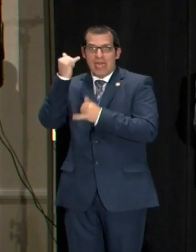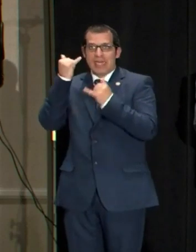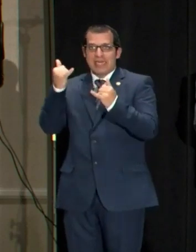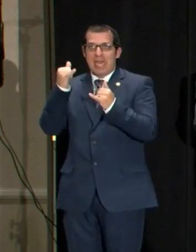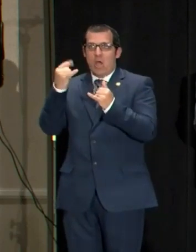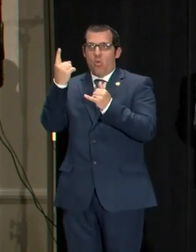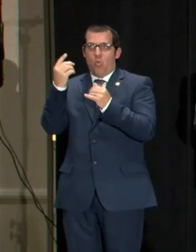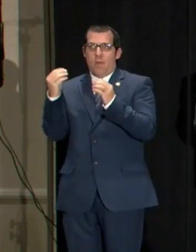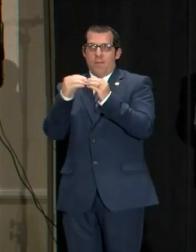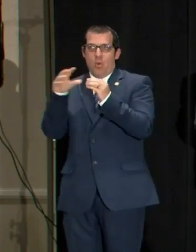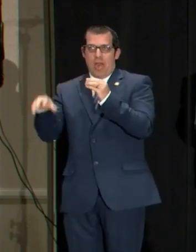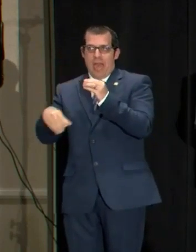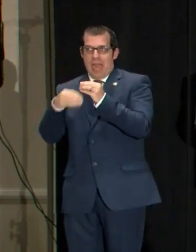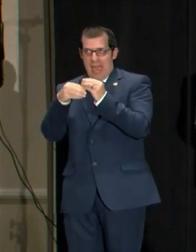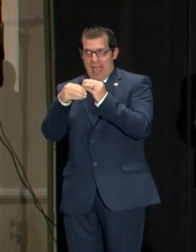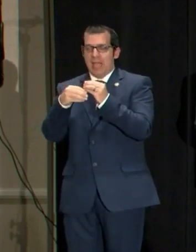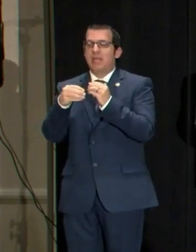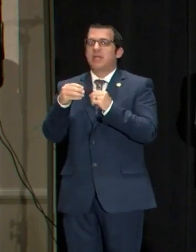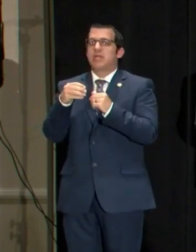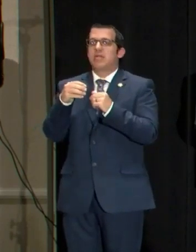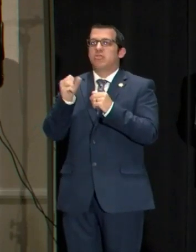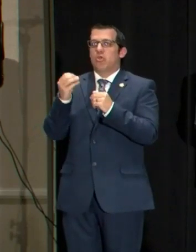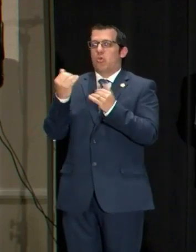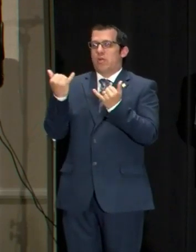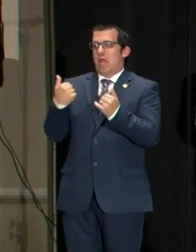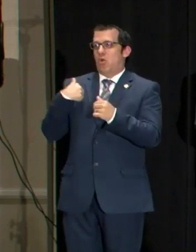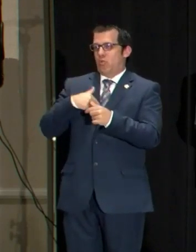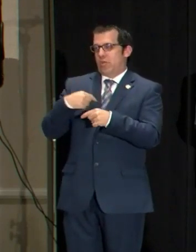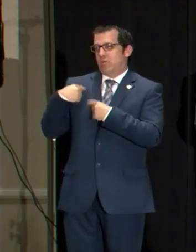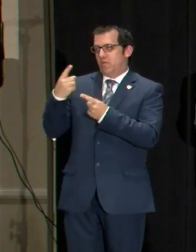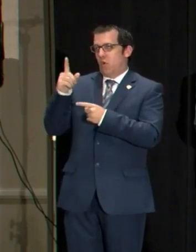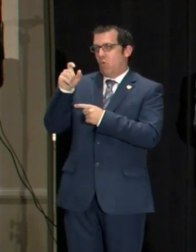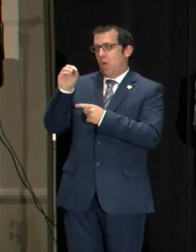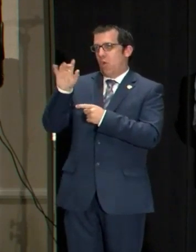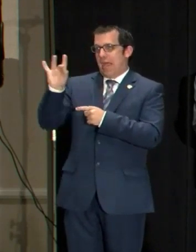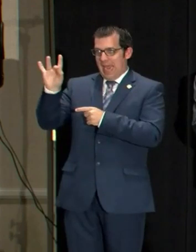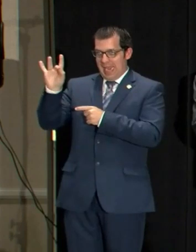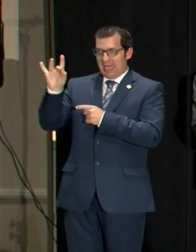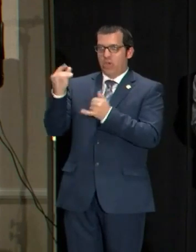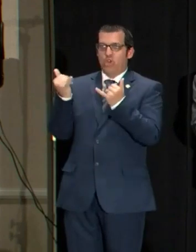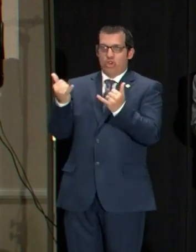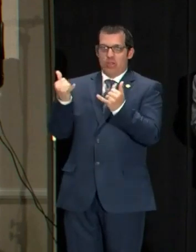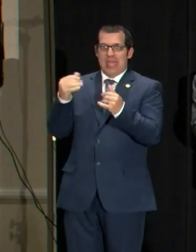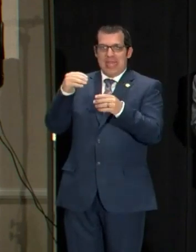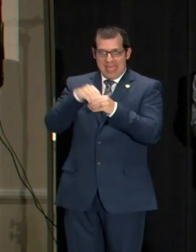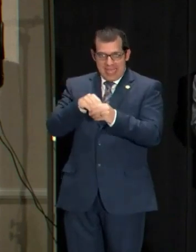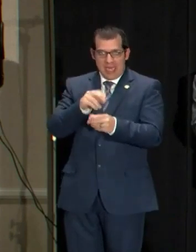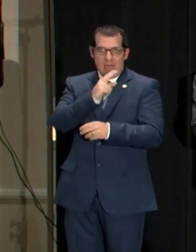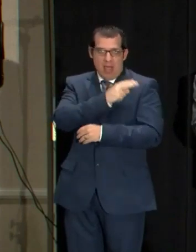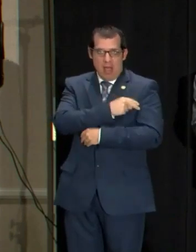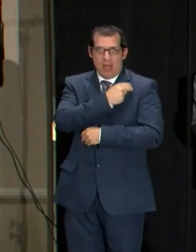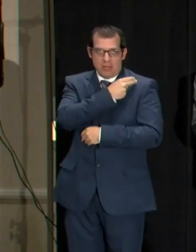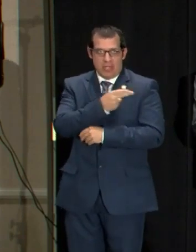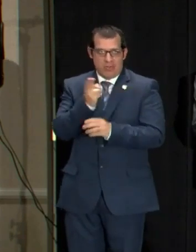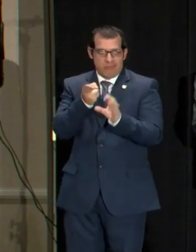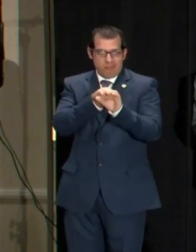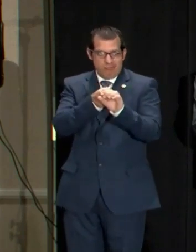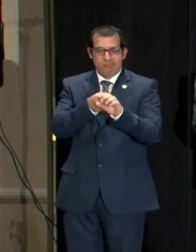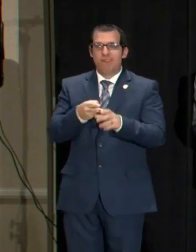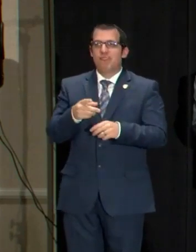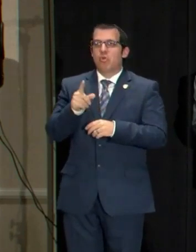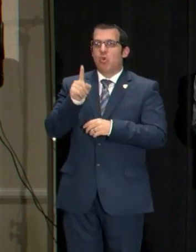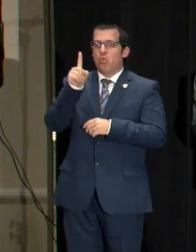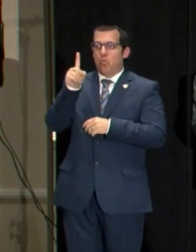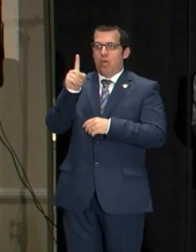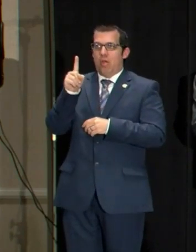additional hospitalization net, so it gives us 108 that are currently hospitalized. We have